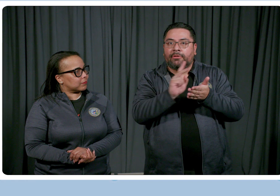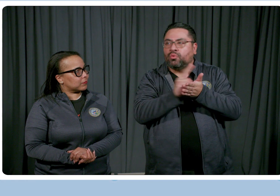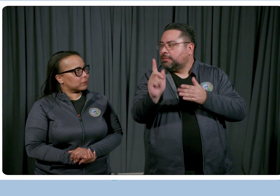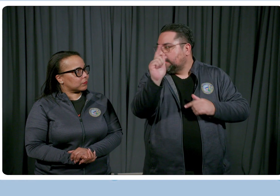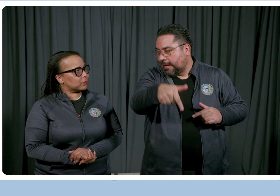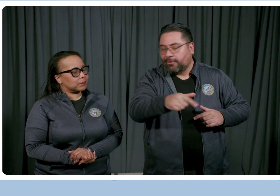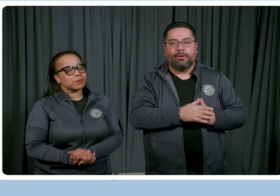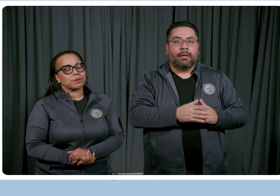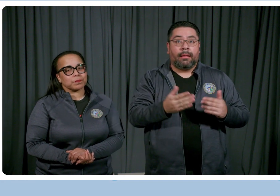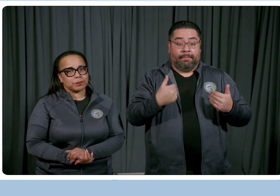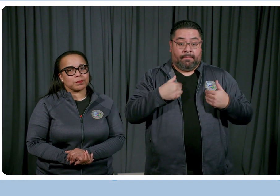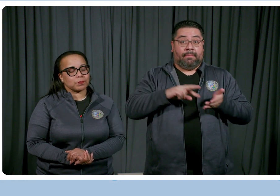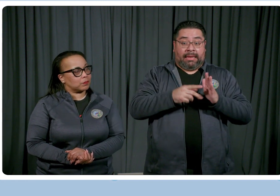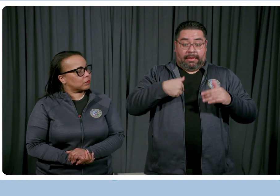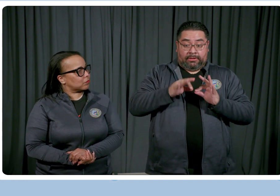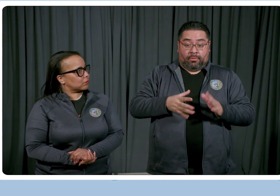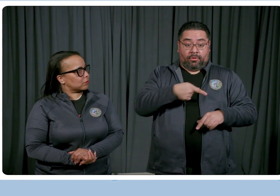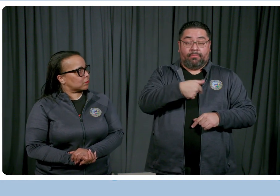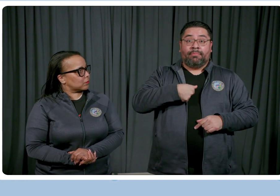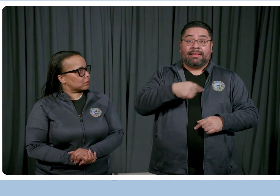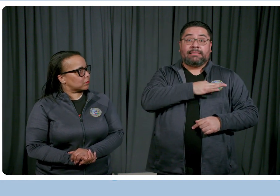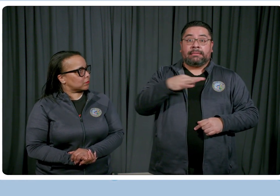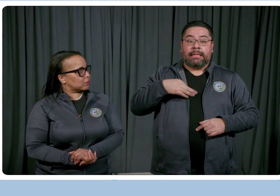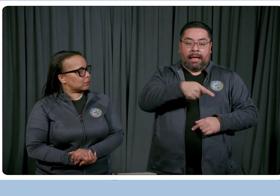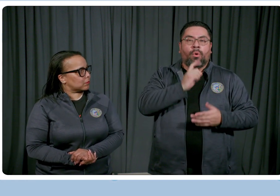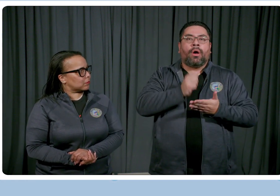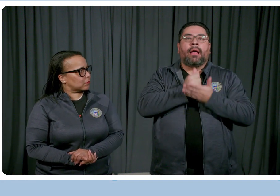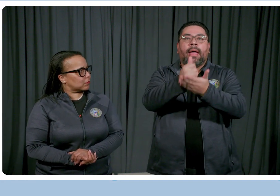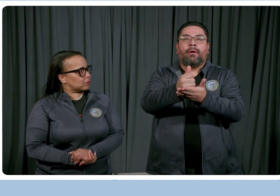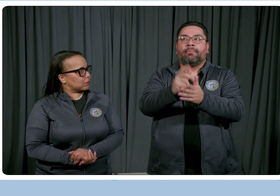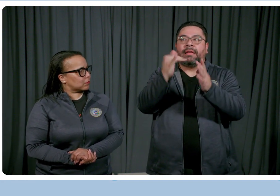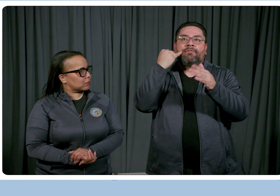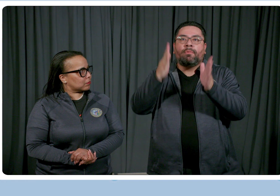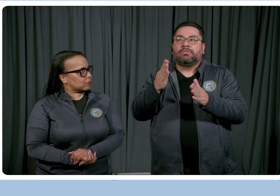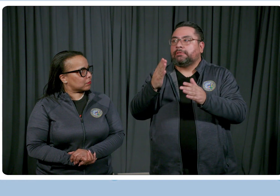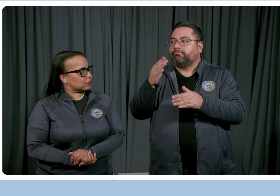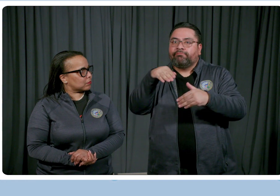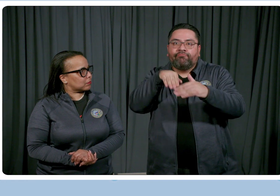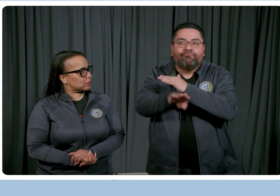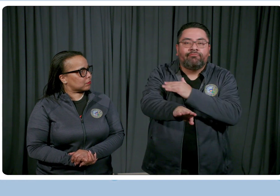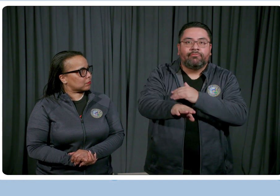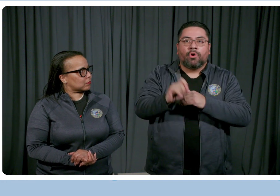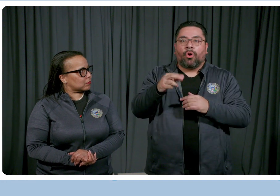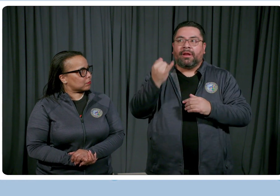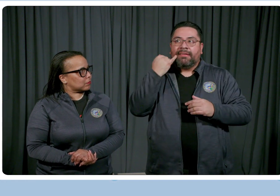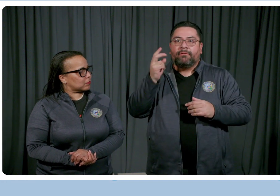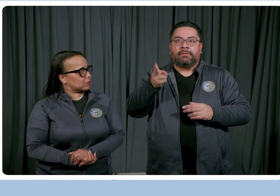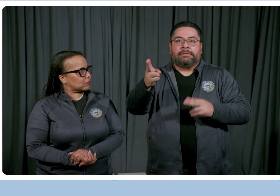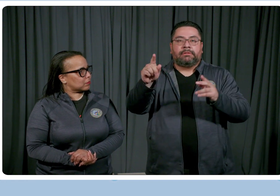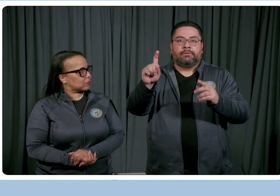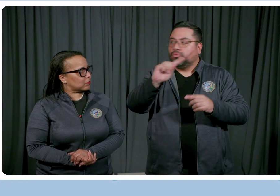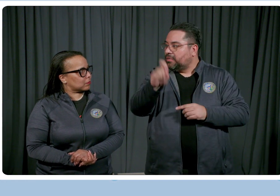week or 2 weeks from now. And just having me be there on staff, it helps anyone that like a walk-in, or if they have any kind of